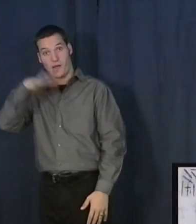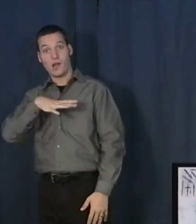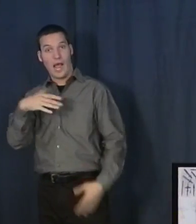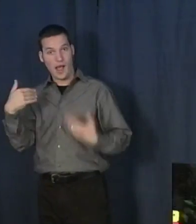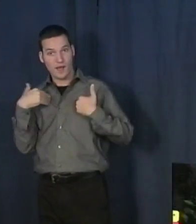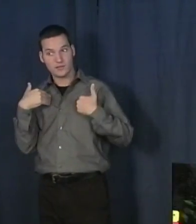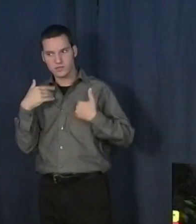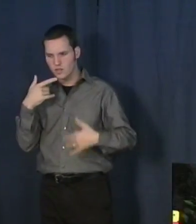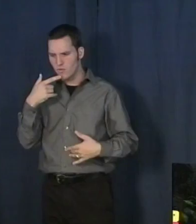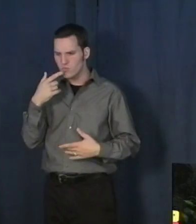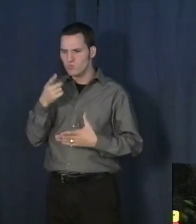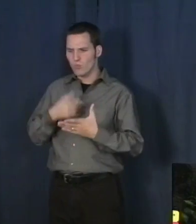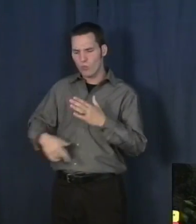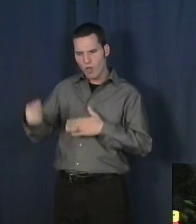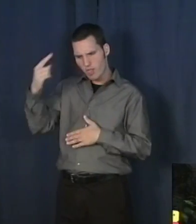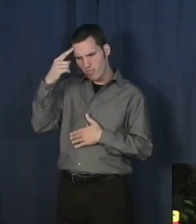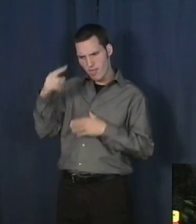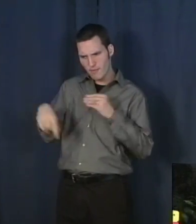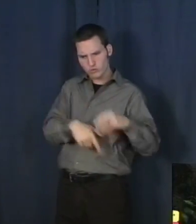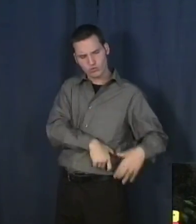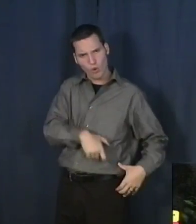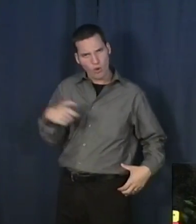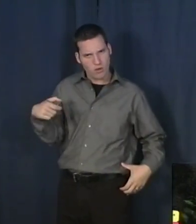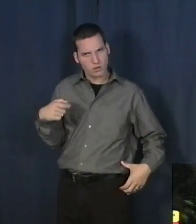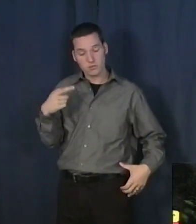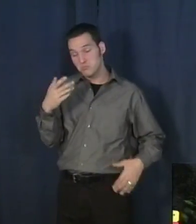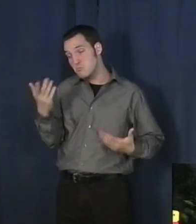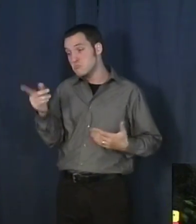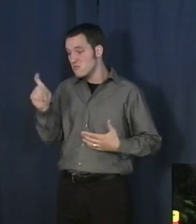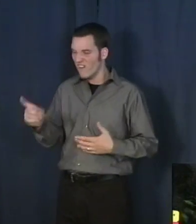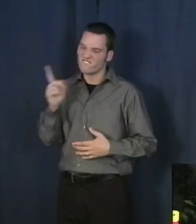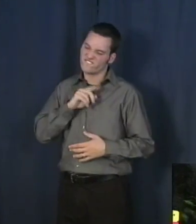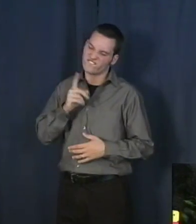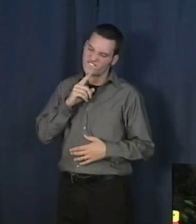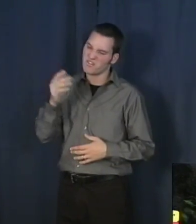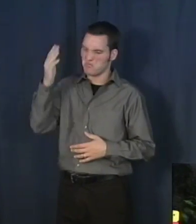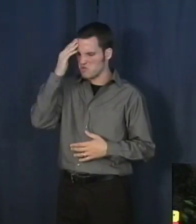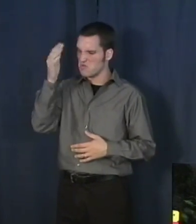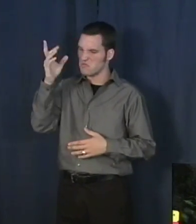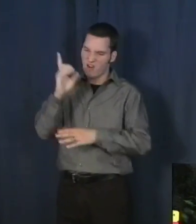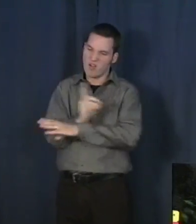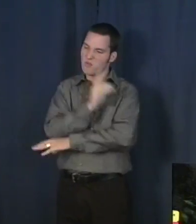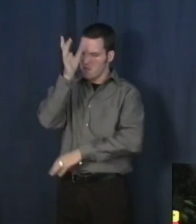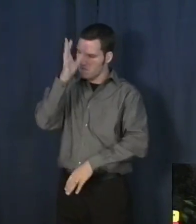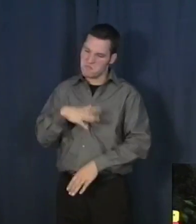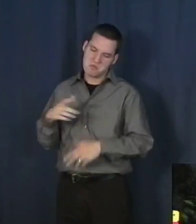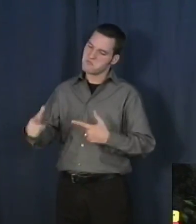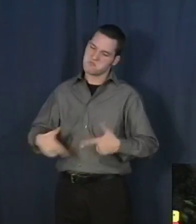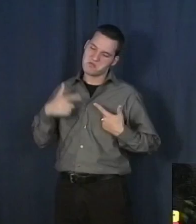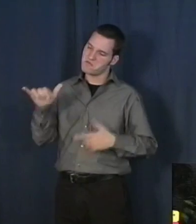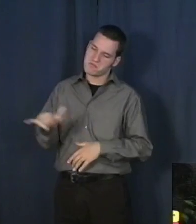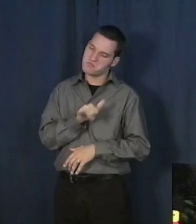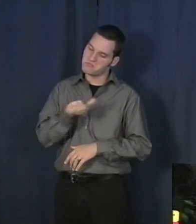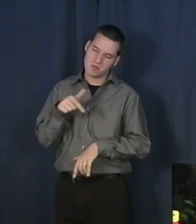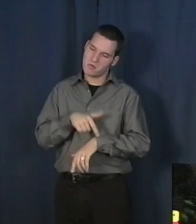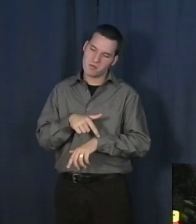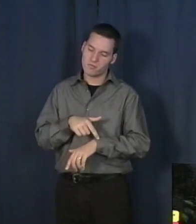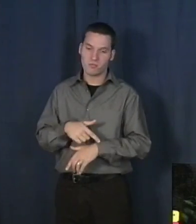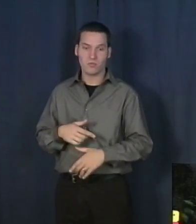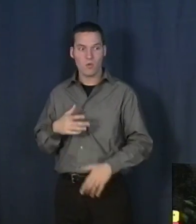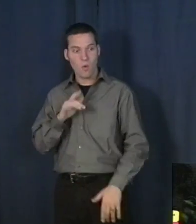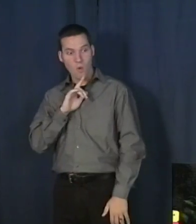the sword. I said, Tom, what do you think about this sword? He said, well, it has to be fake because we know man and dinosaurs did not live at the same